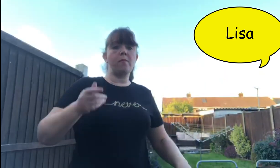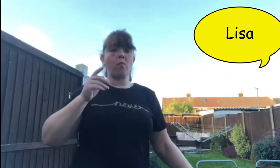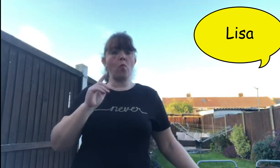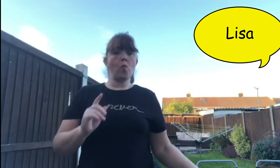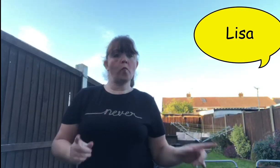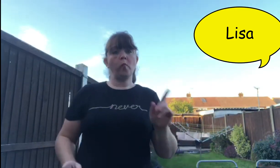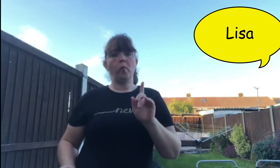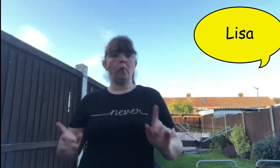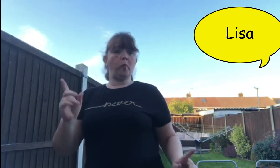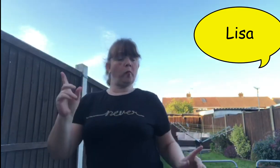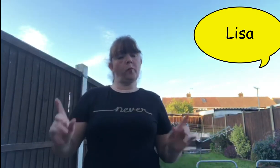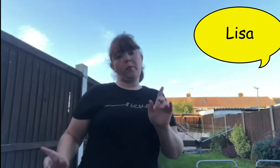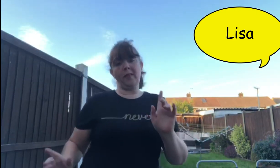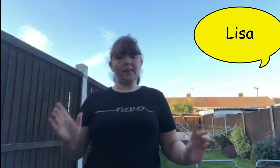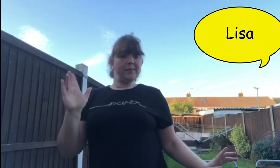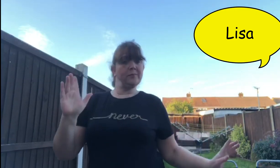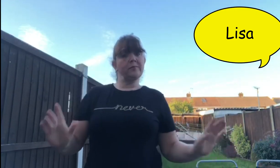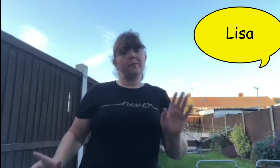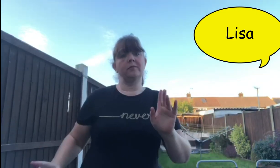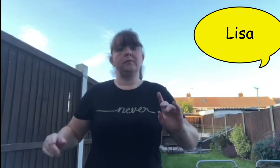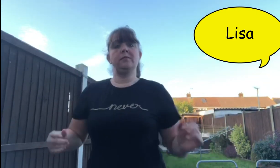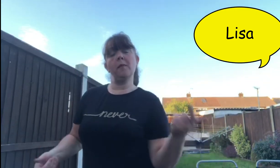It might seem crazy what I'm about to say